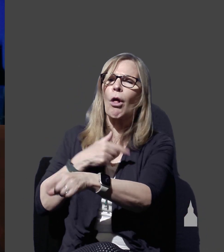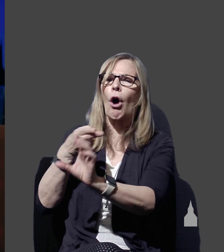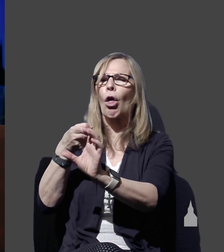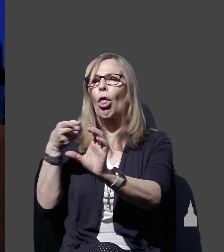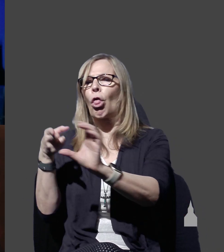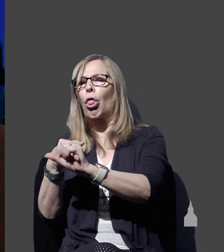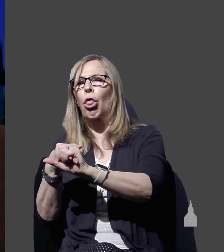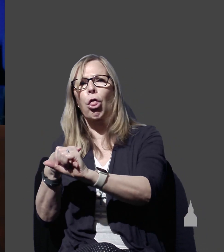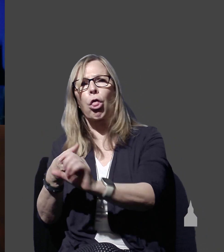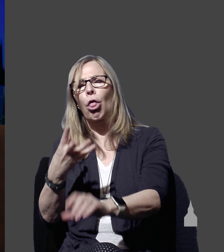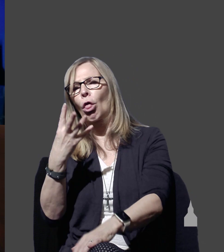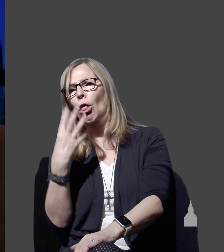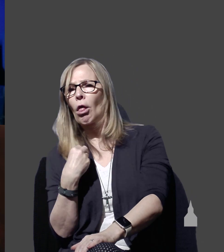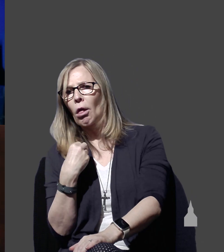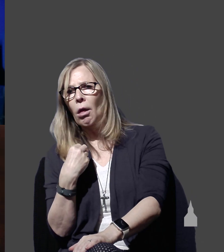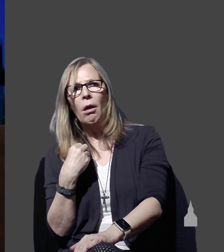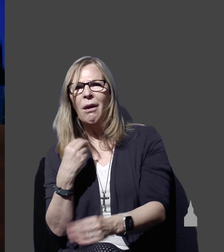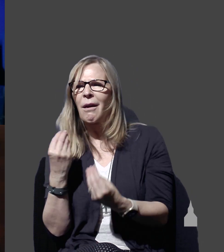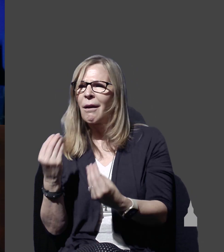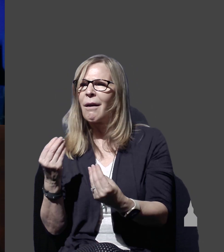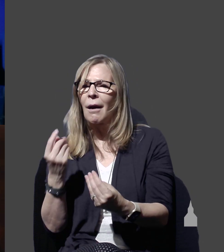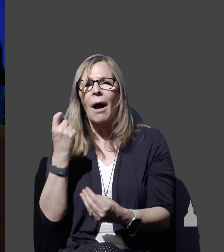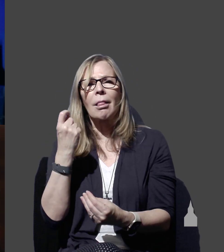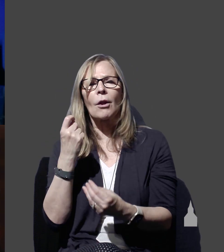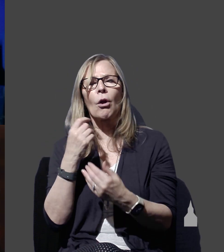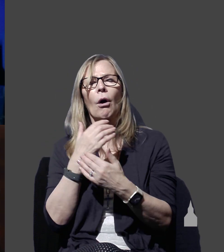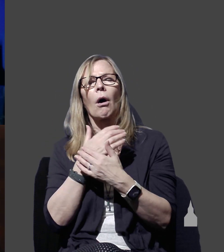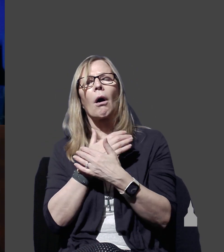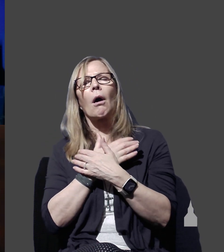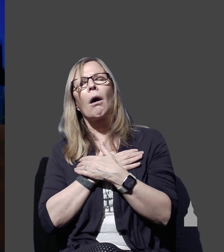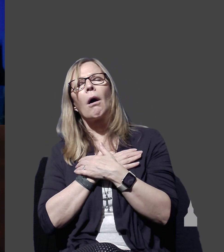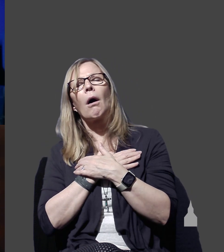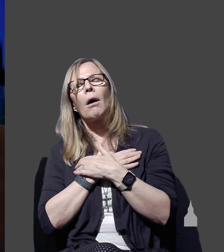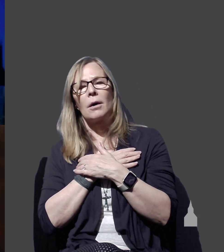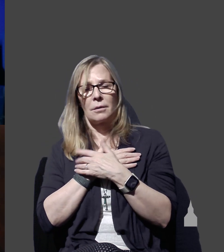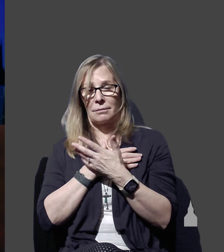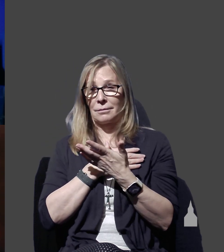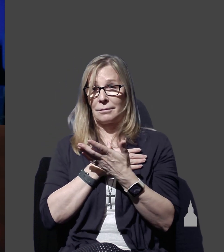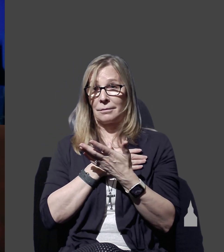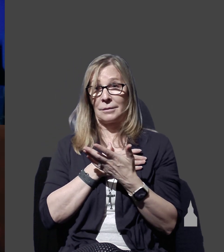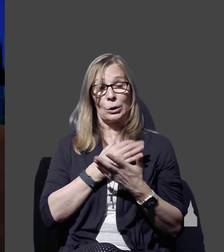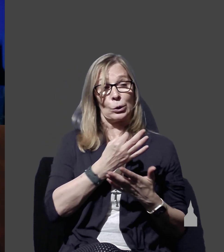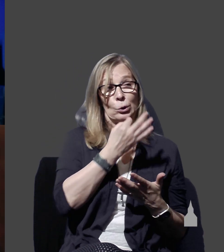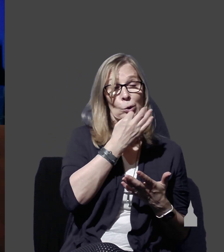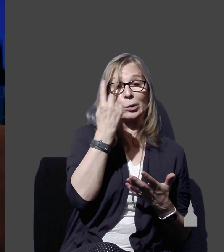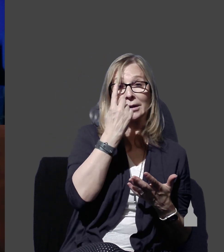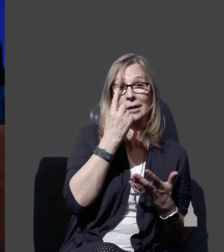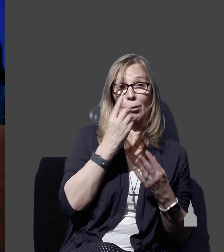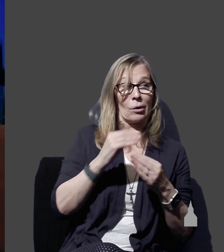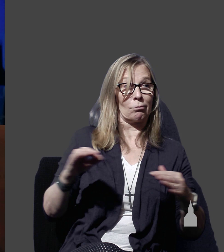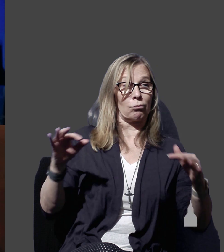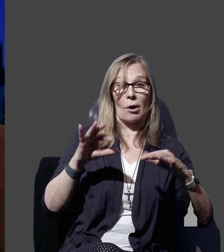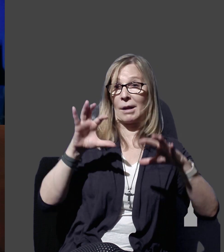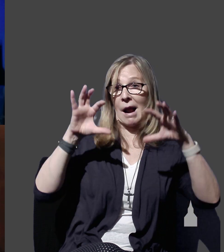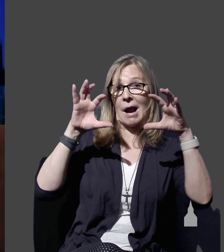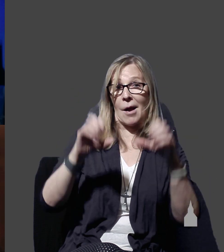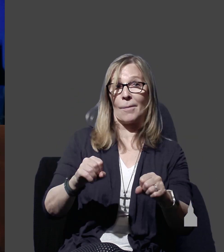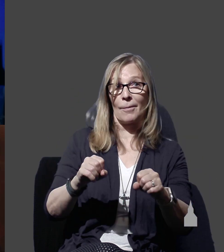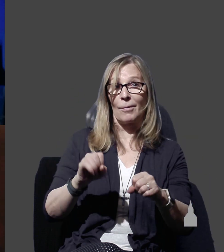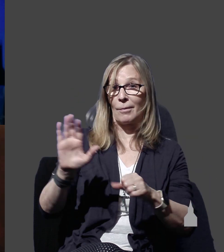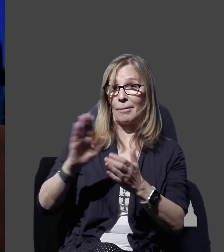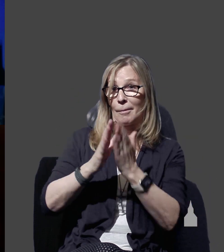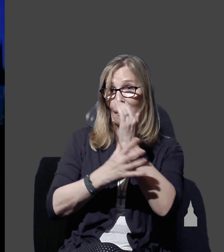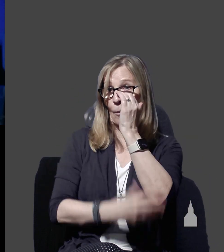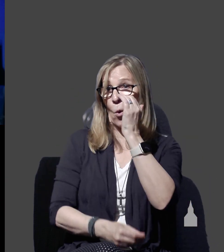from your sleep, a little slumber, a little folding of the hands to rest? Your poverty will come in like a vagabond and your need like an armed